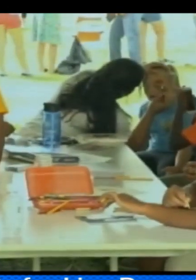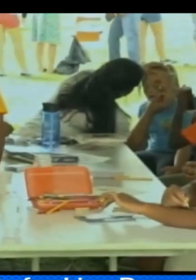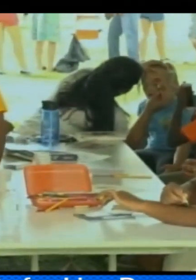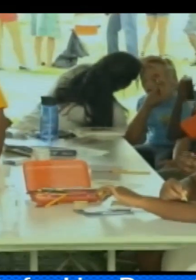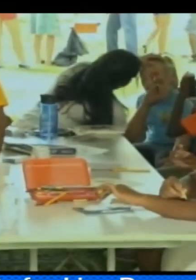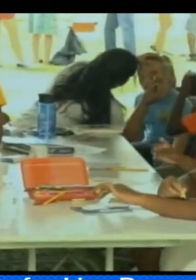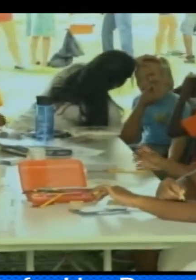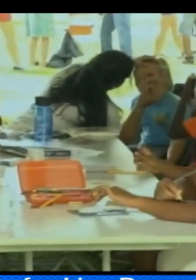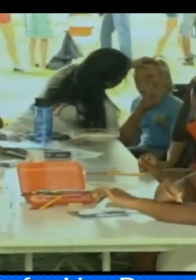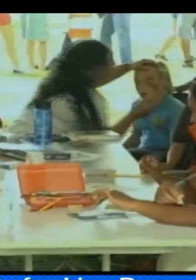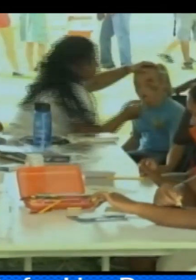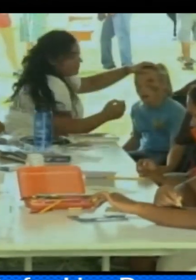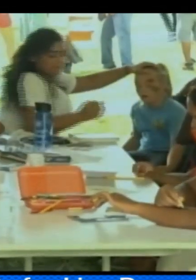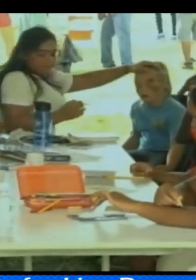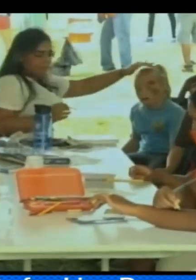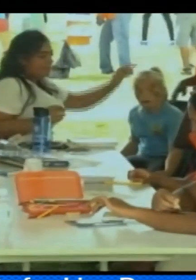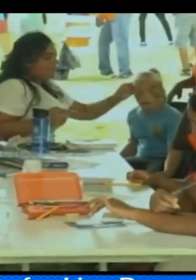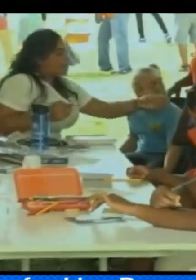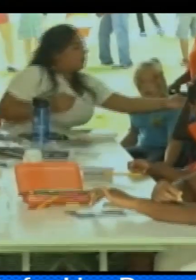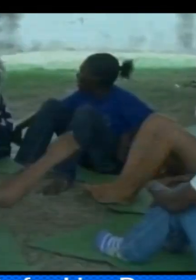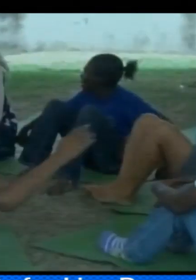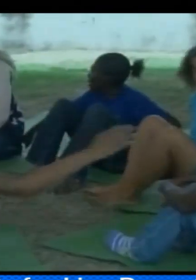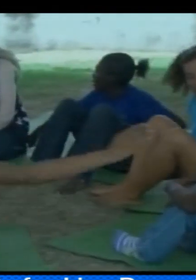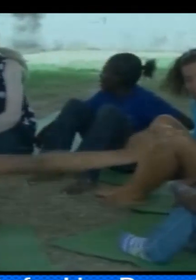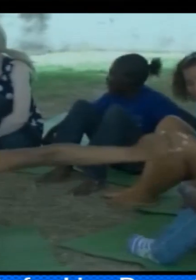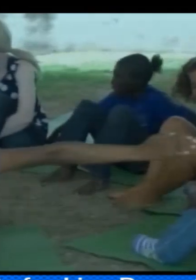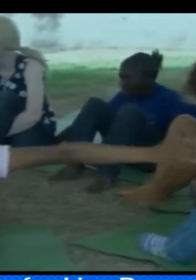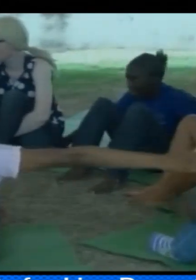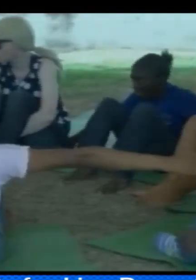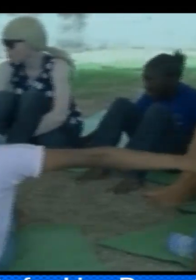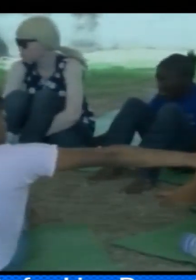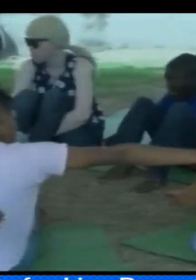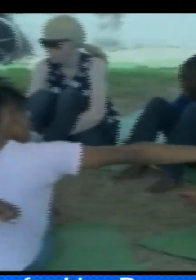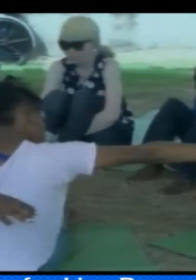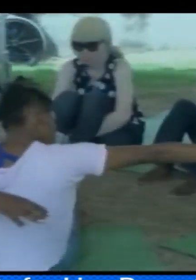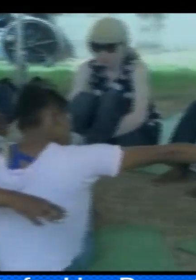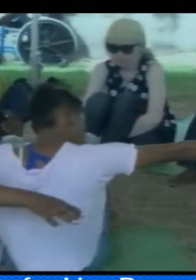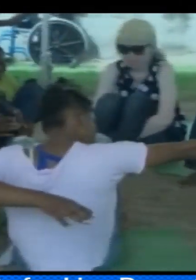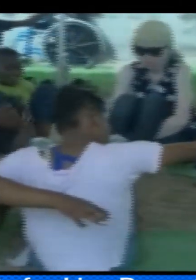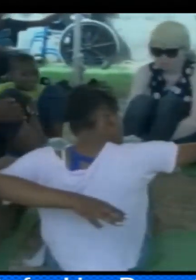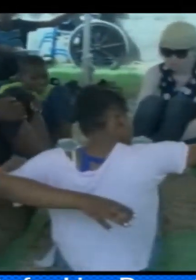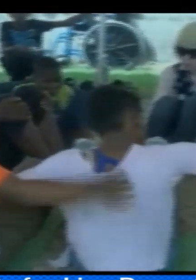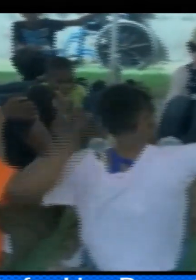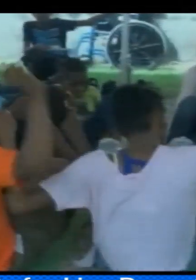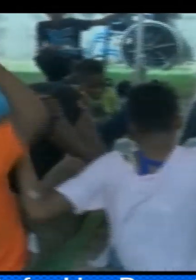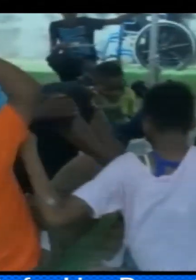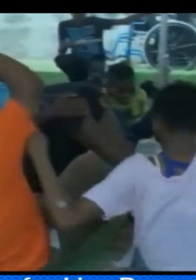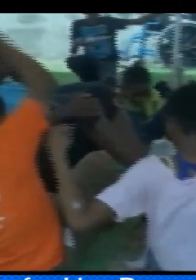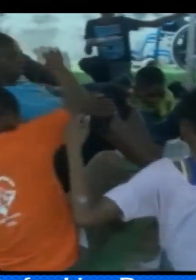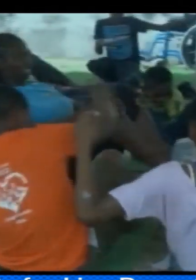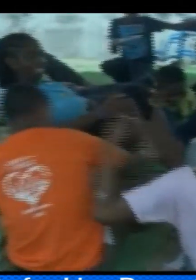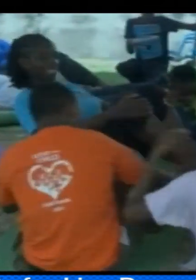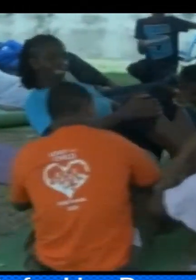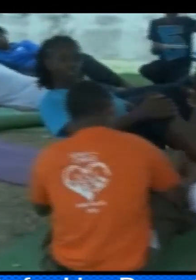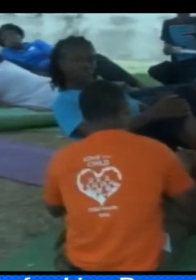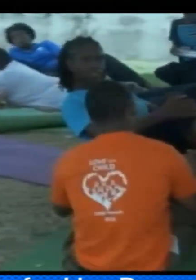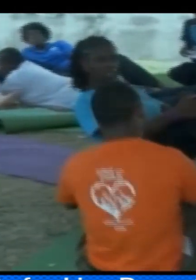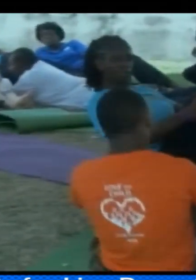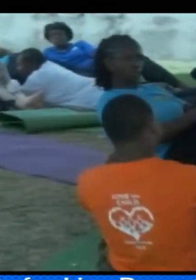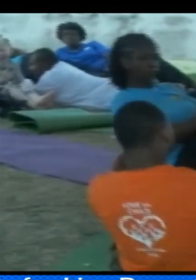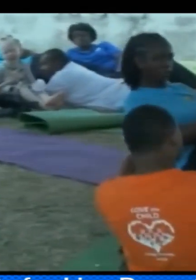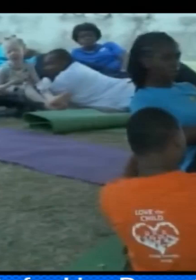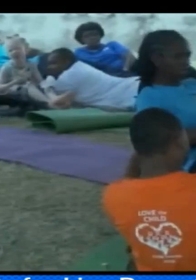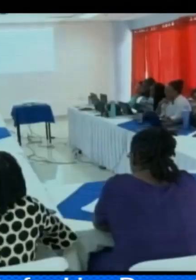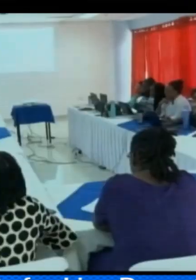a total of 20 for this year, but about 9 for this first quarter. I'm singling out